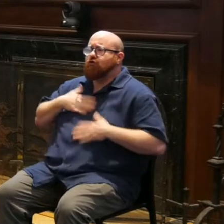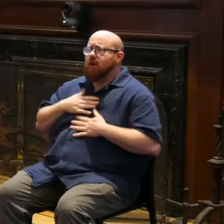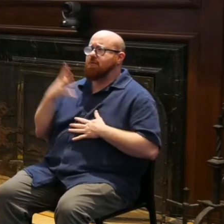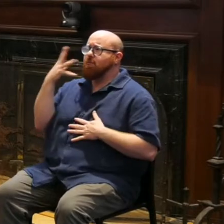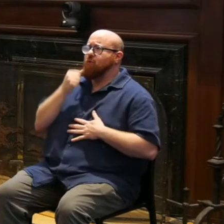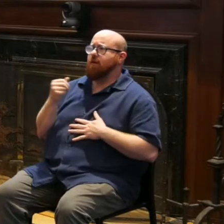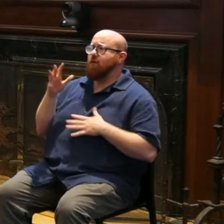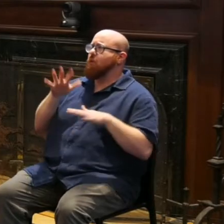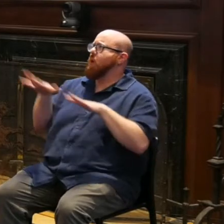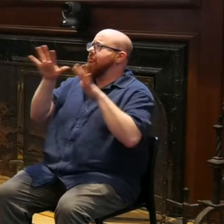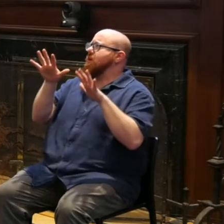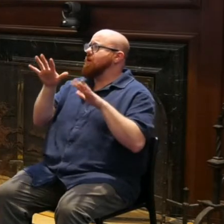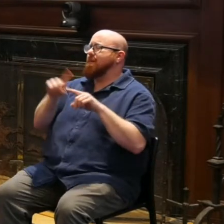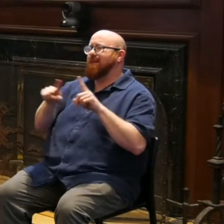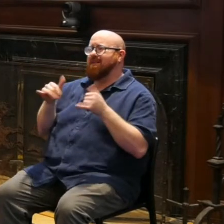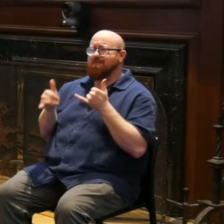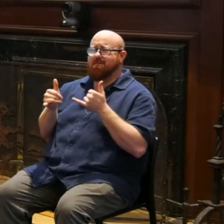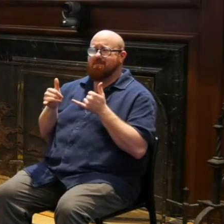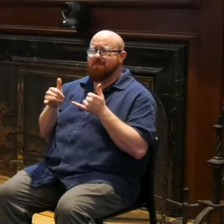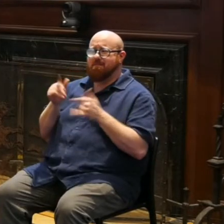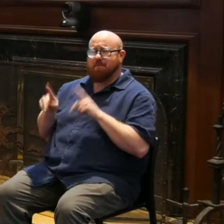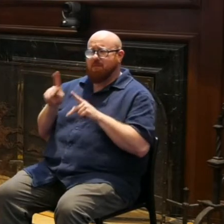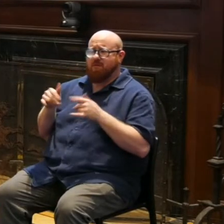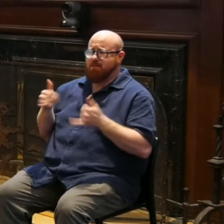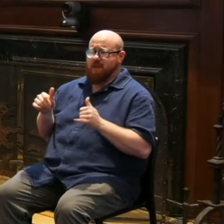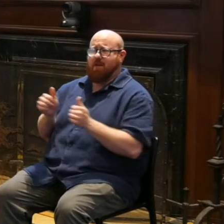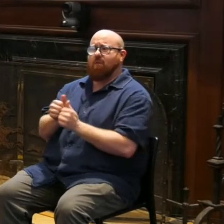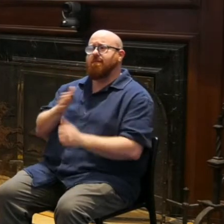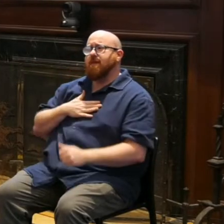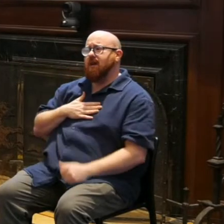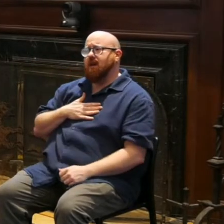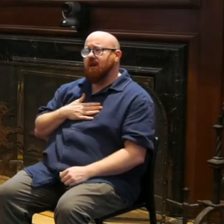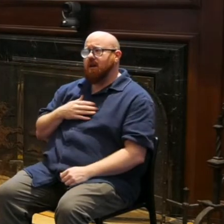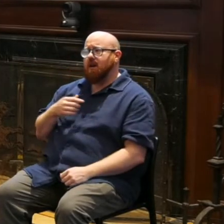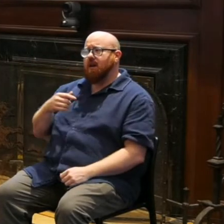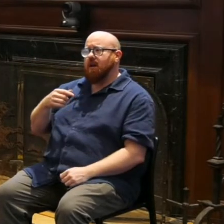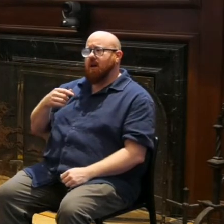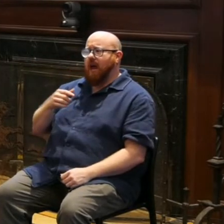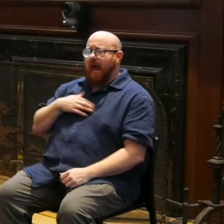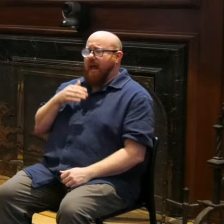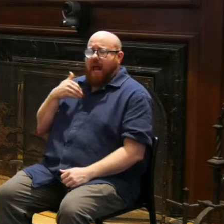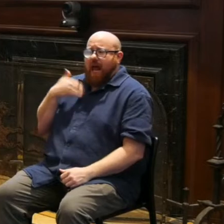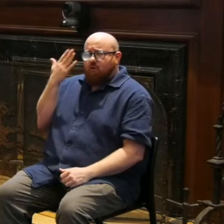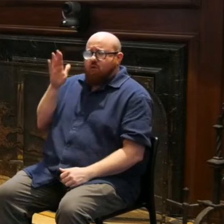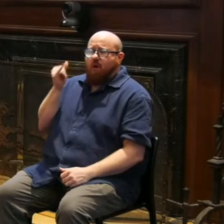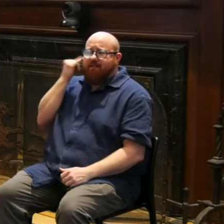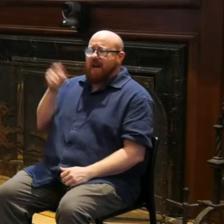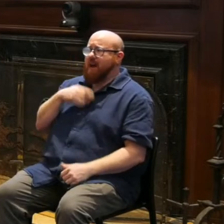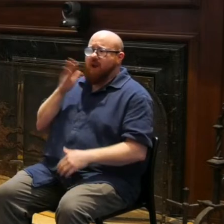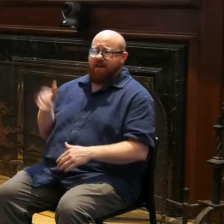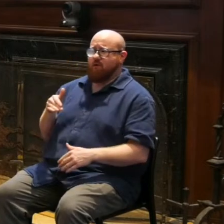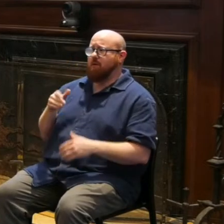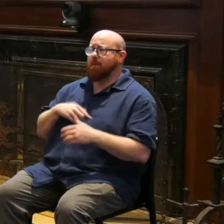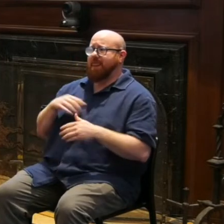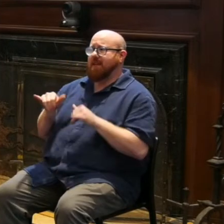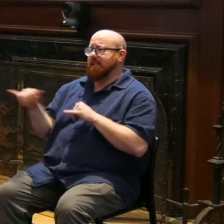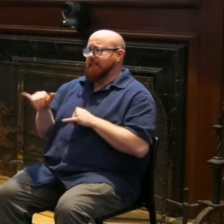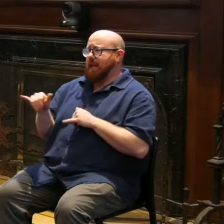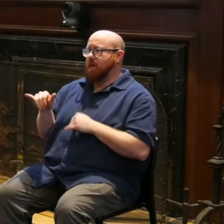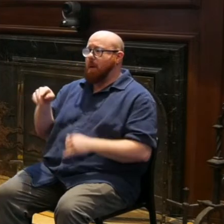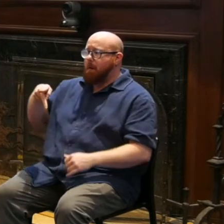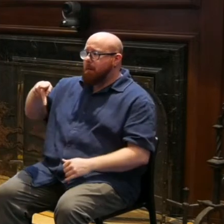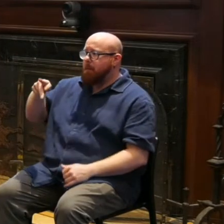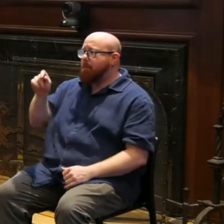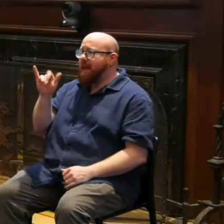But people have played with me and I don't know if I'll ever be the same. Petty, the type of petty that if you don't like my, I